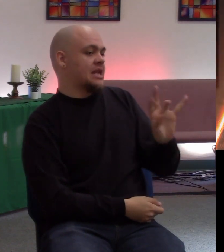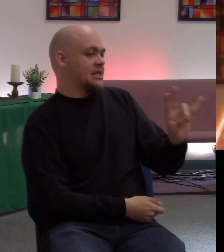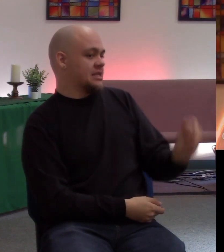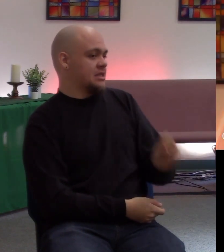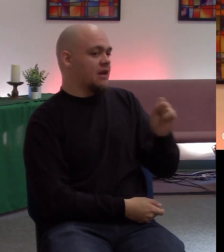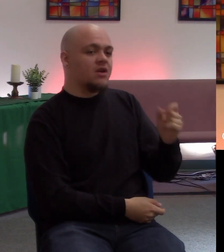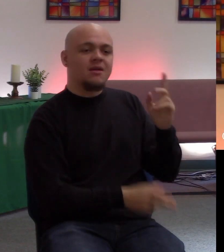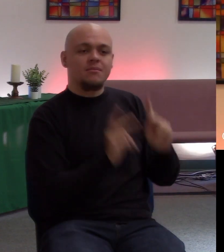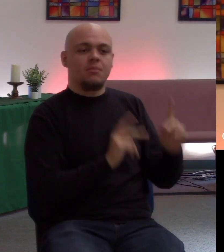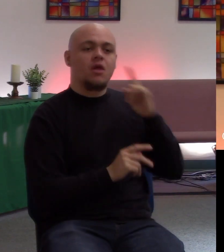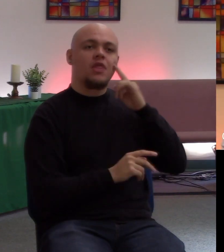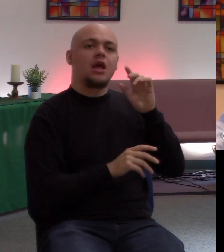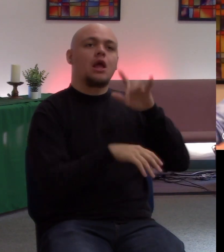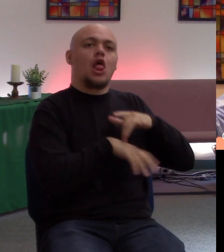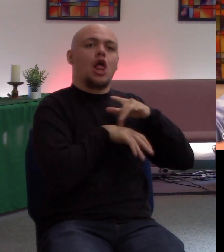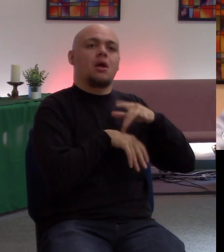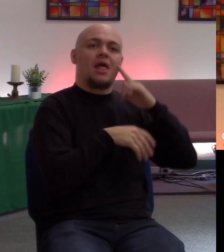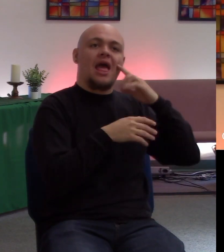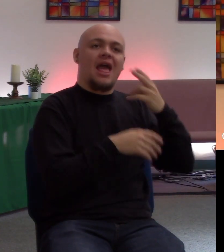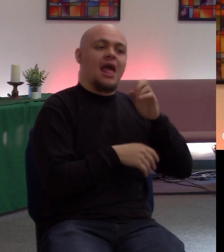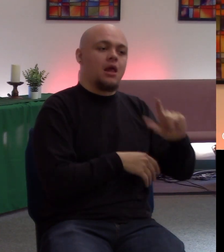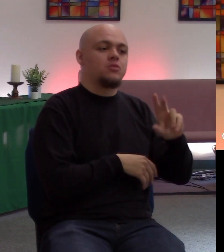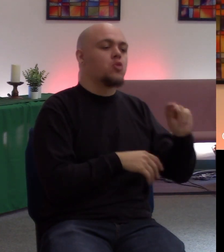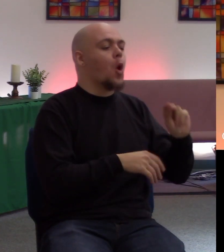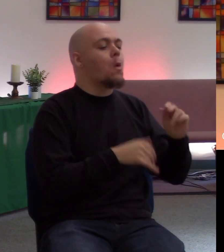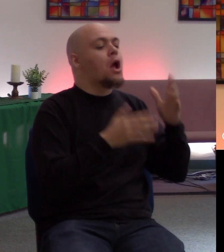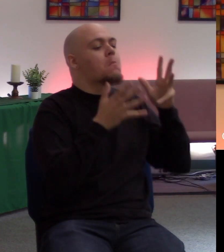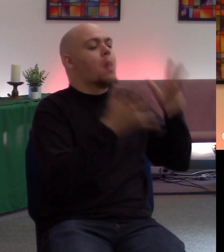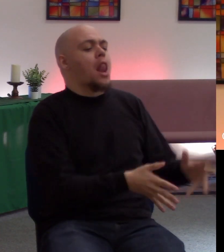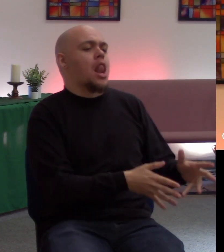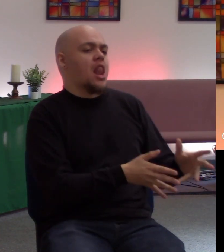time. And in the 70s, well, nobody's thinking about